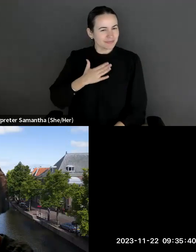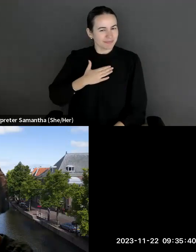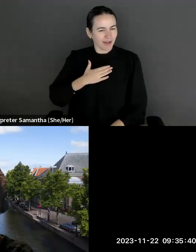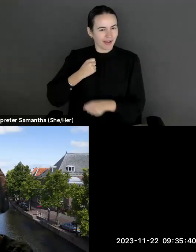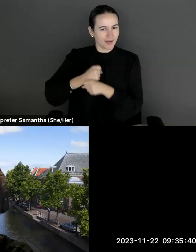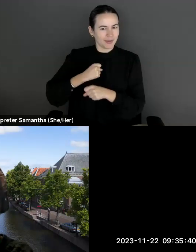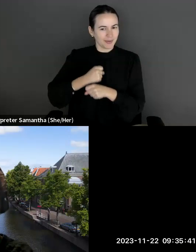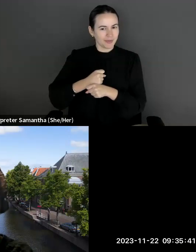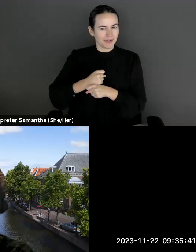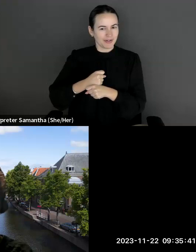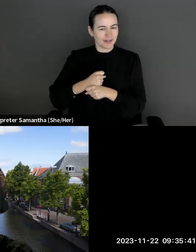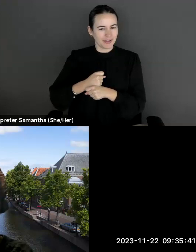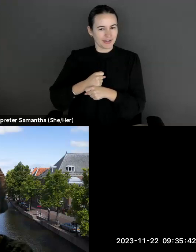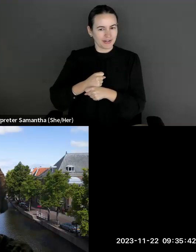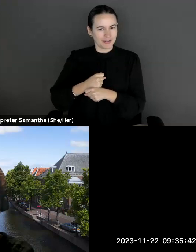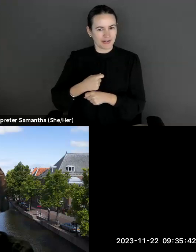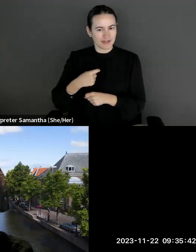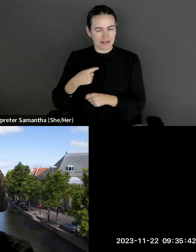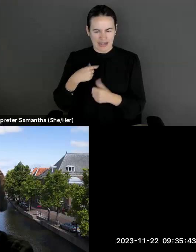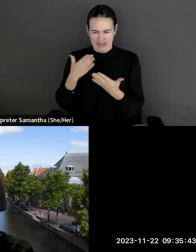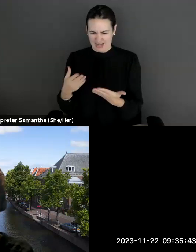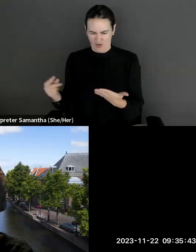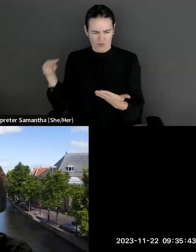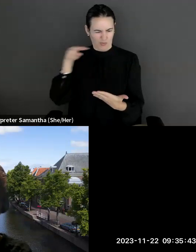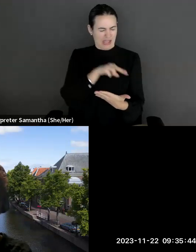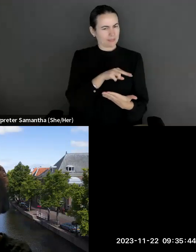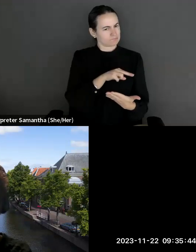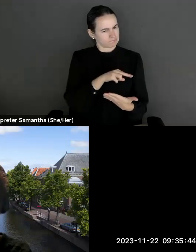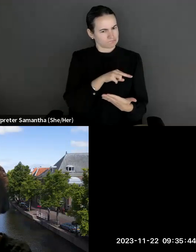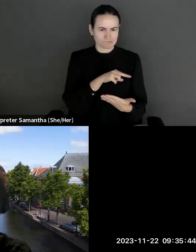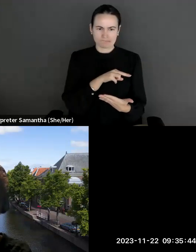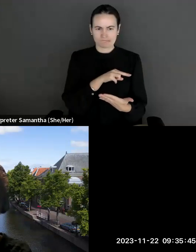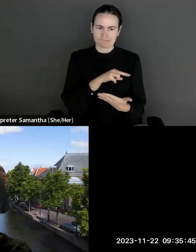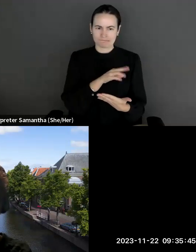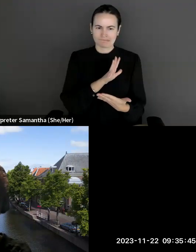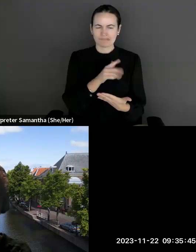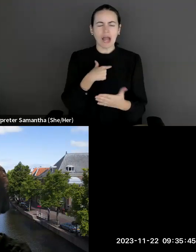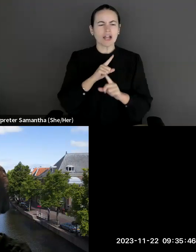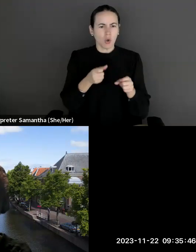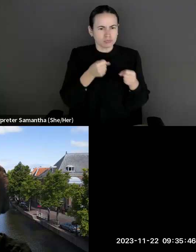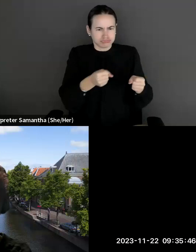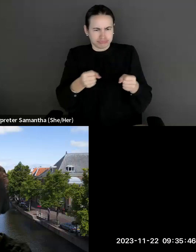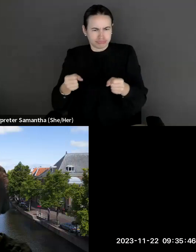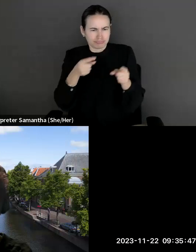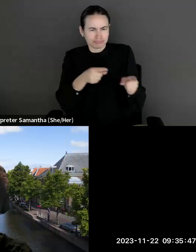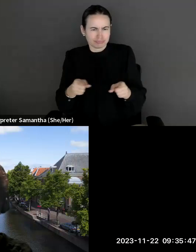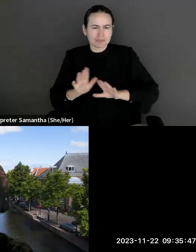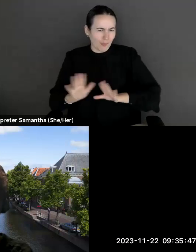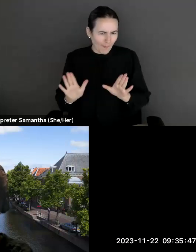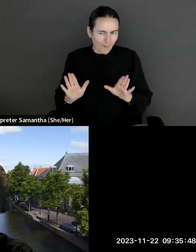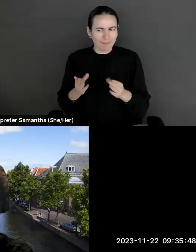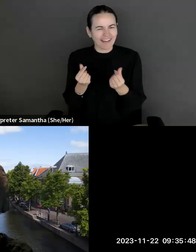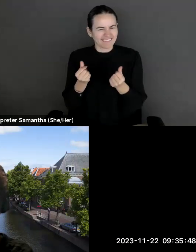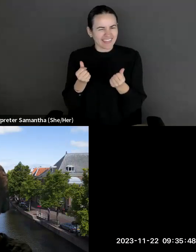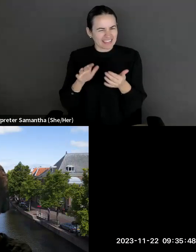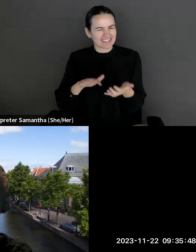my studies and go, there, this is rubbish and doesn't make sense. So it's not like that I want to attack anyone, but I think it is validity chaos. It really